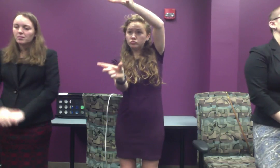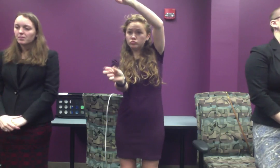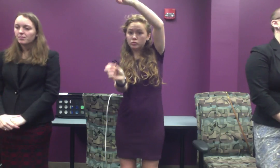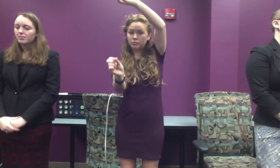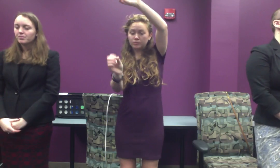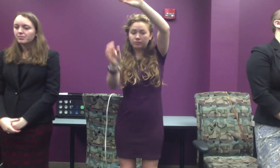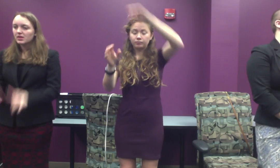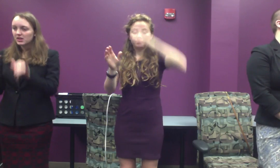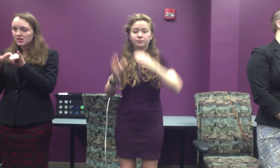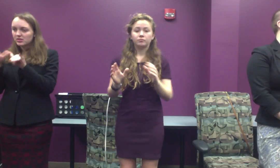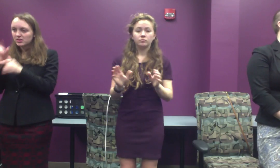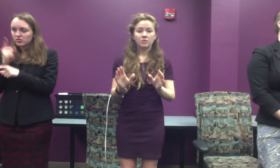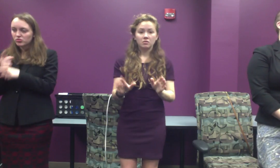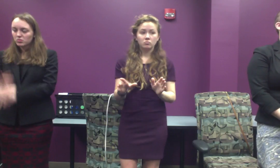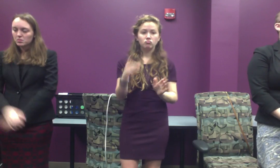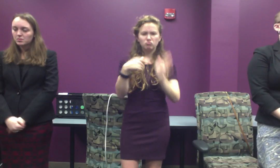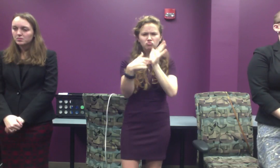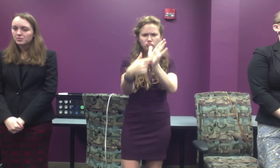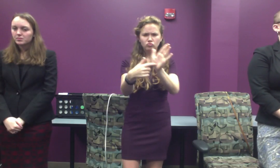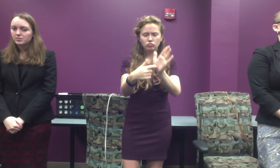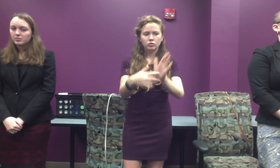The spaces are left for the photos, which will be added later.